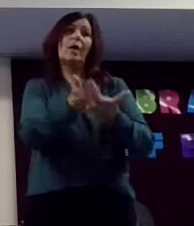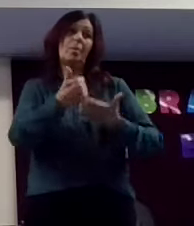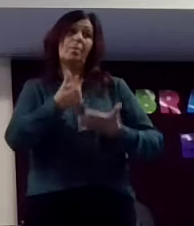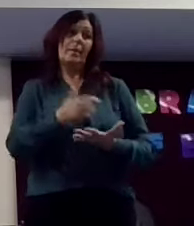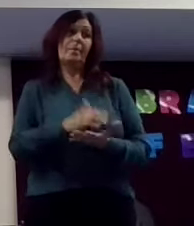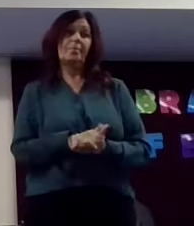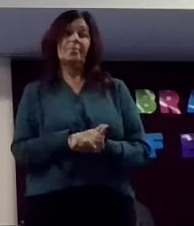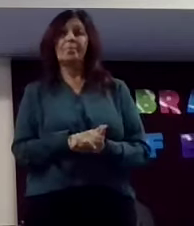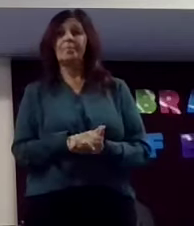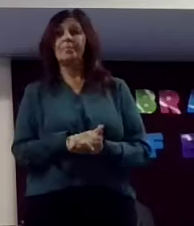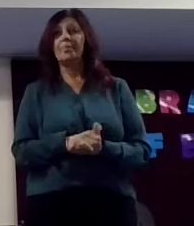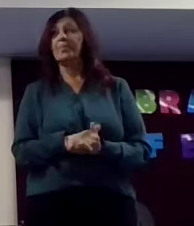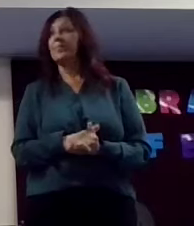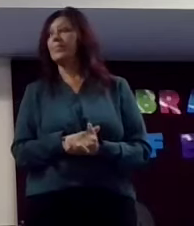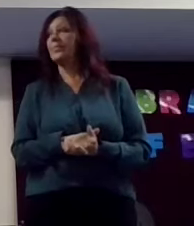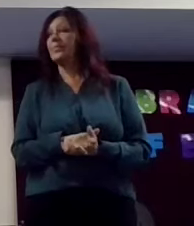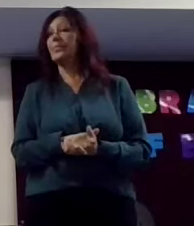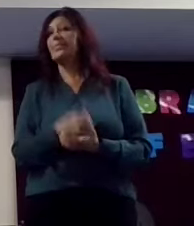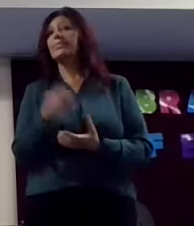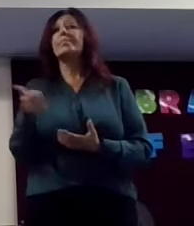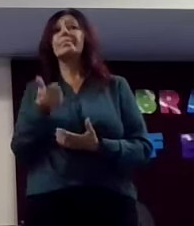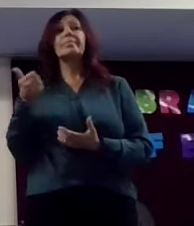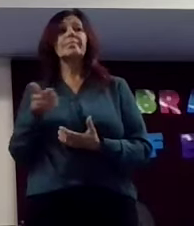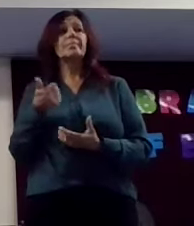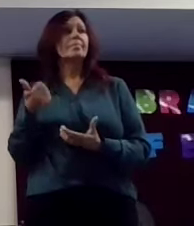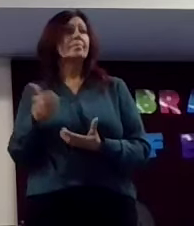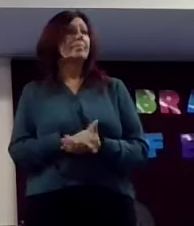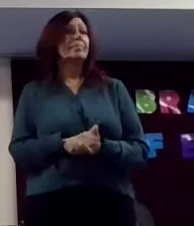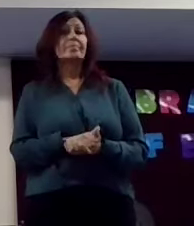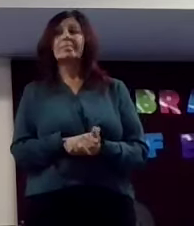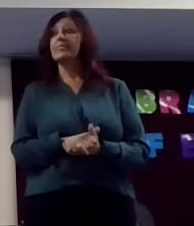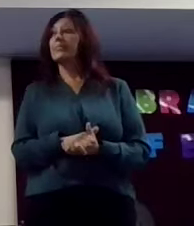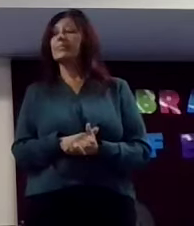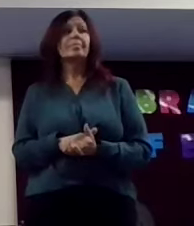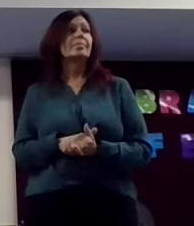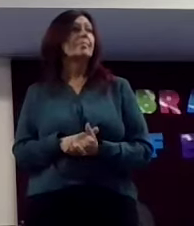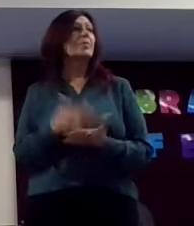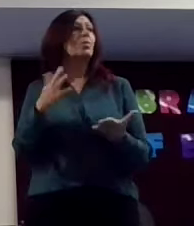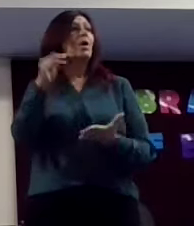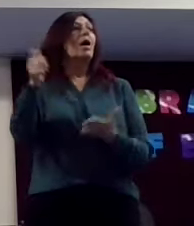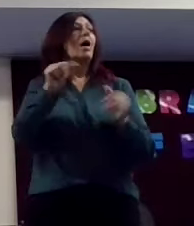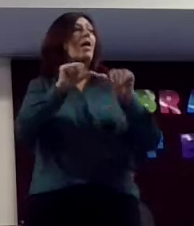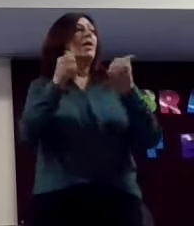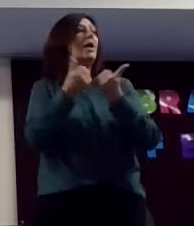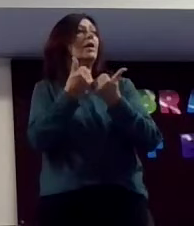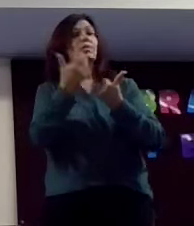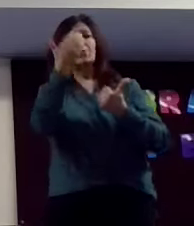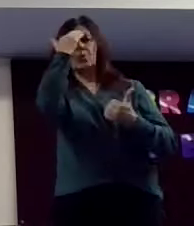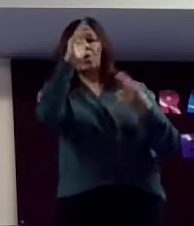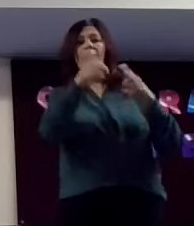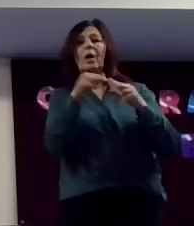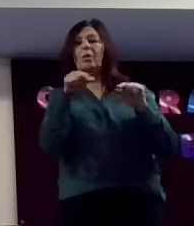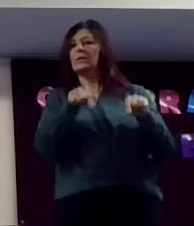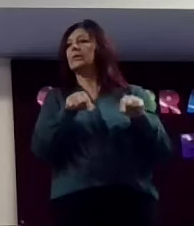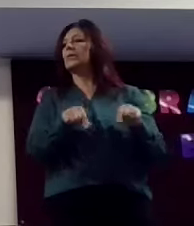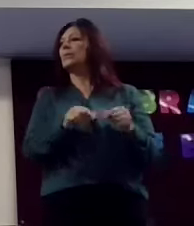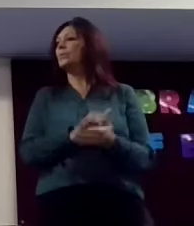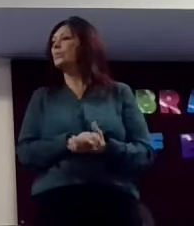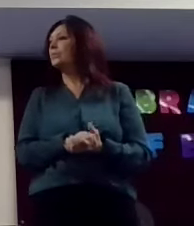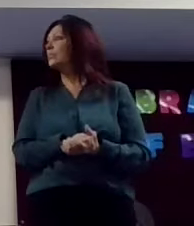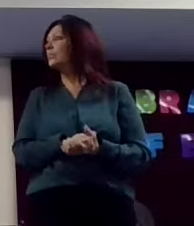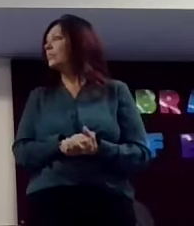me. Thank you. Anyone else? What other agencies do you know about besides Western New York and